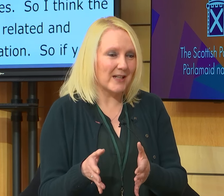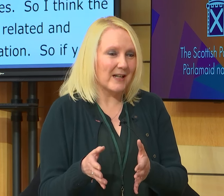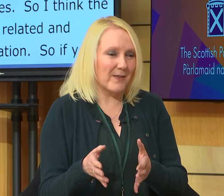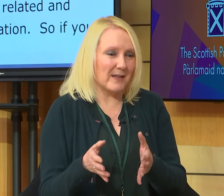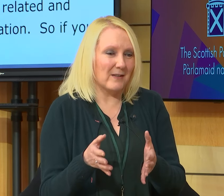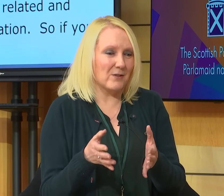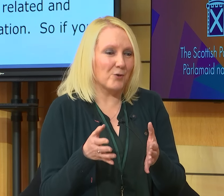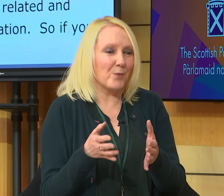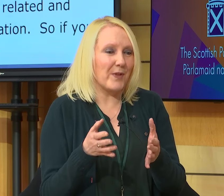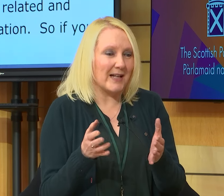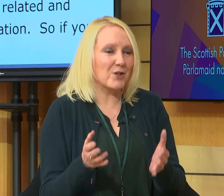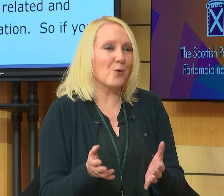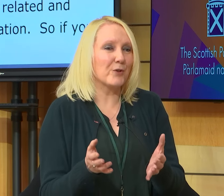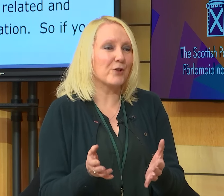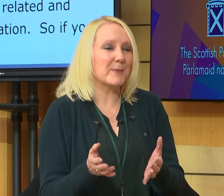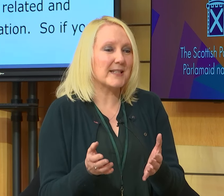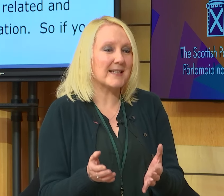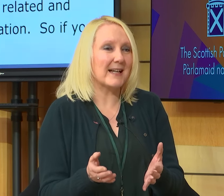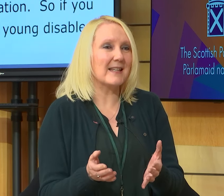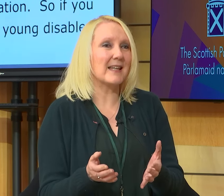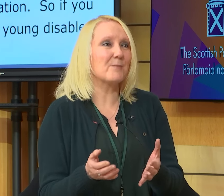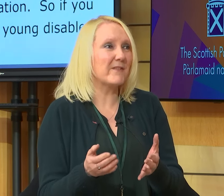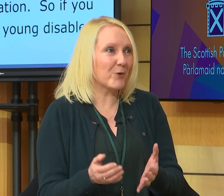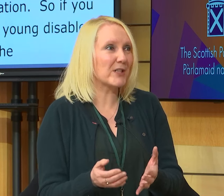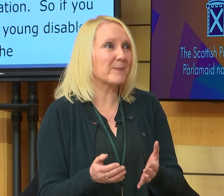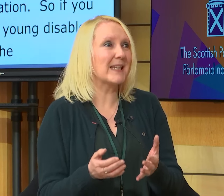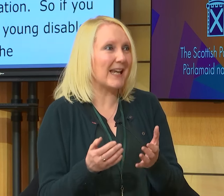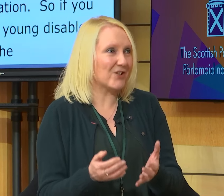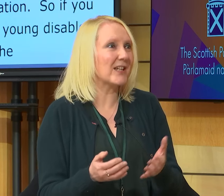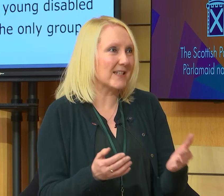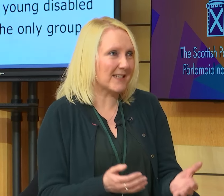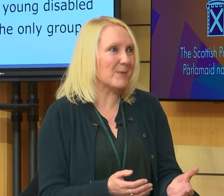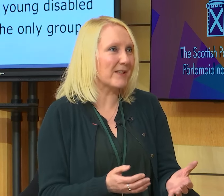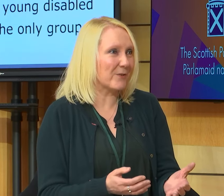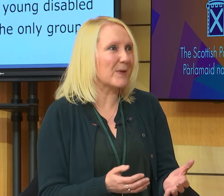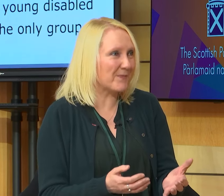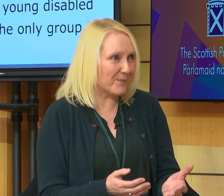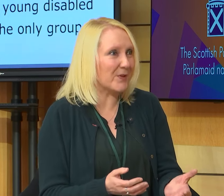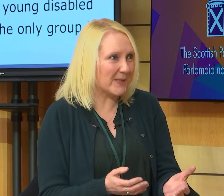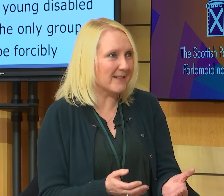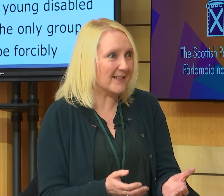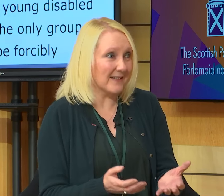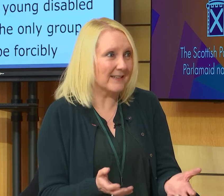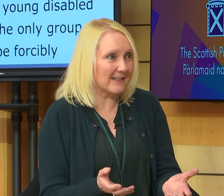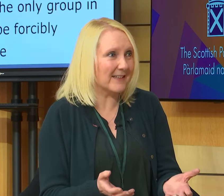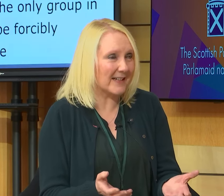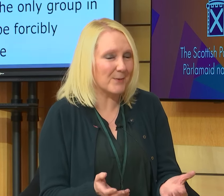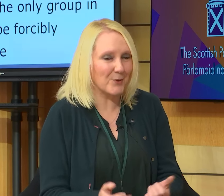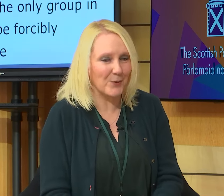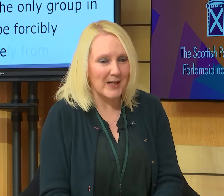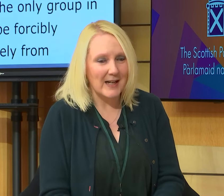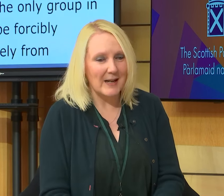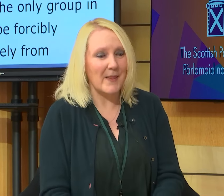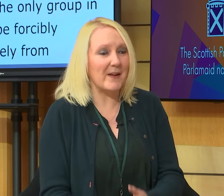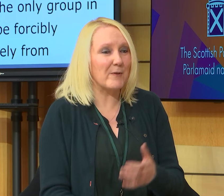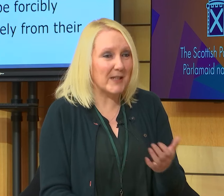children, that, you know, that is the only group in society that can be forcibly educated separately from their peers legally, as we